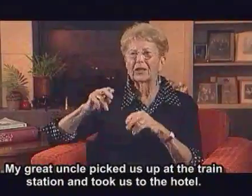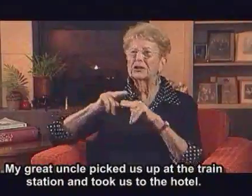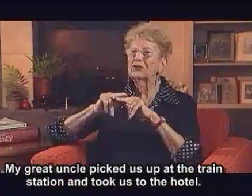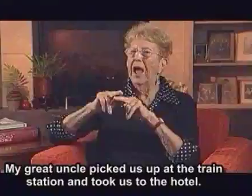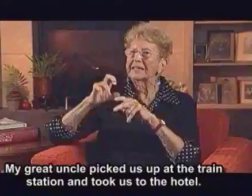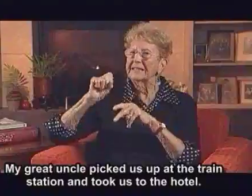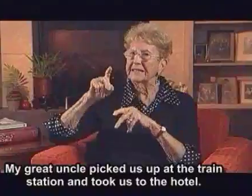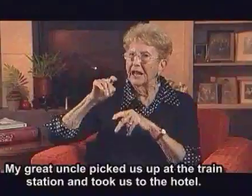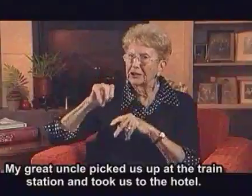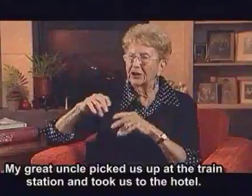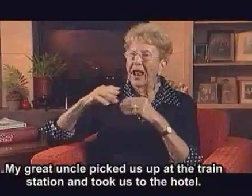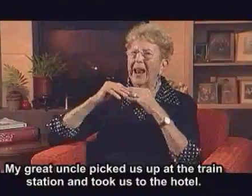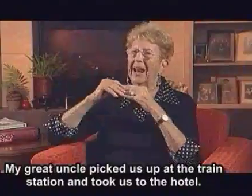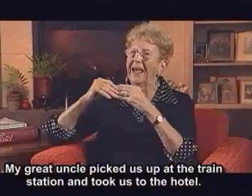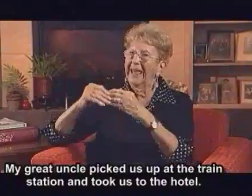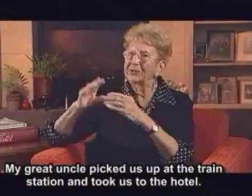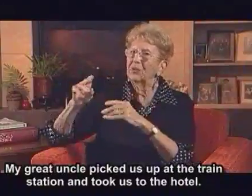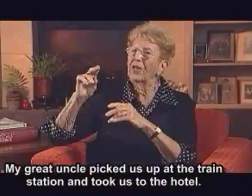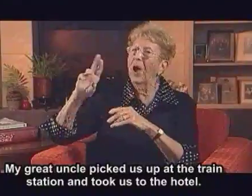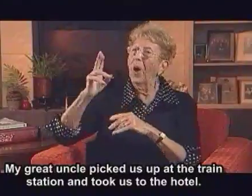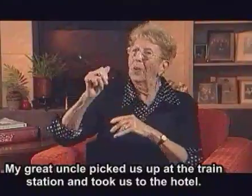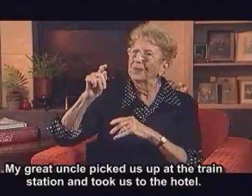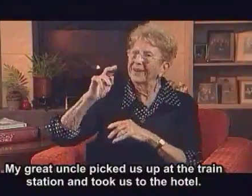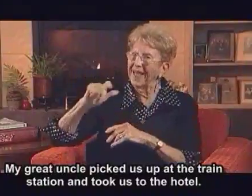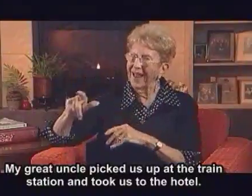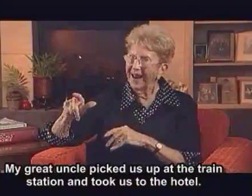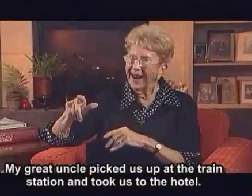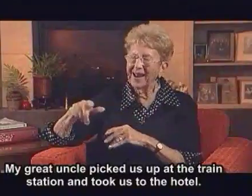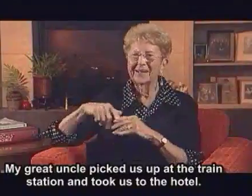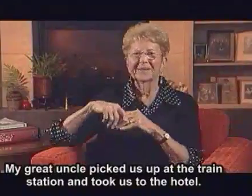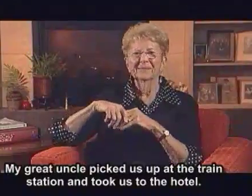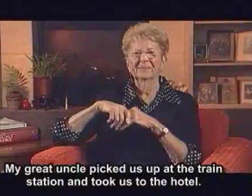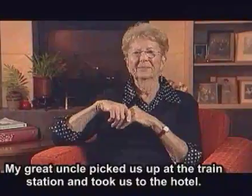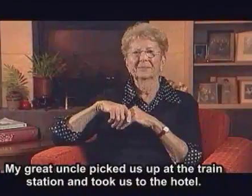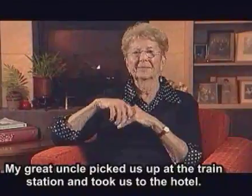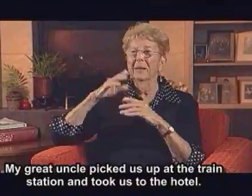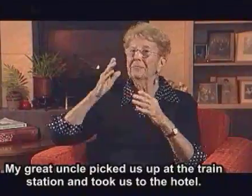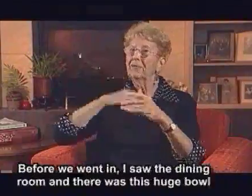My great-uncle picked us up at the train station and took us to the hotel.